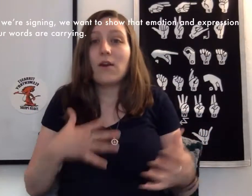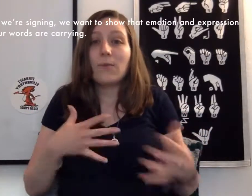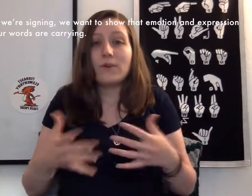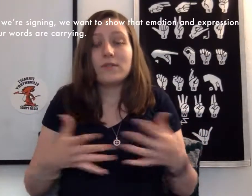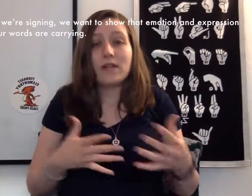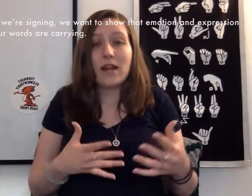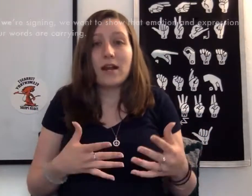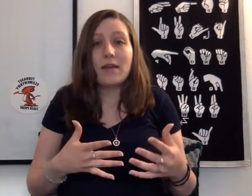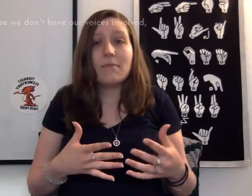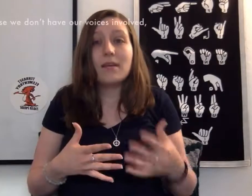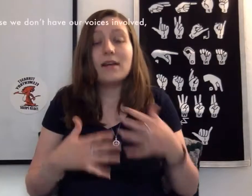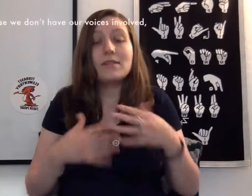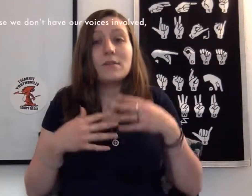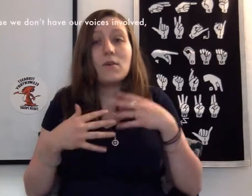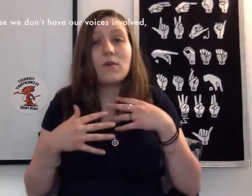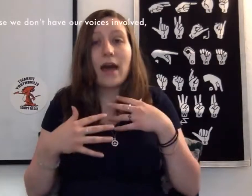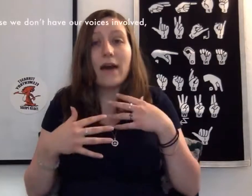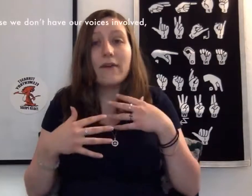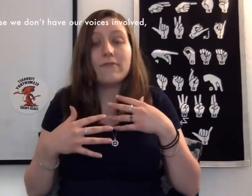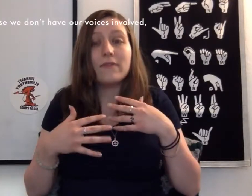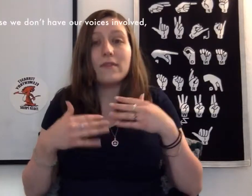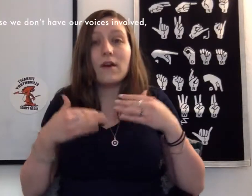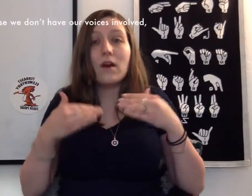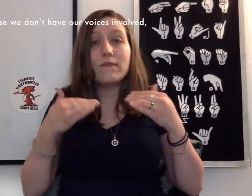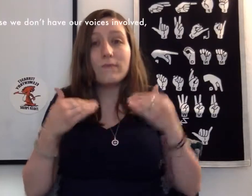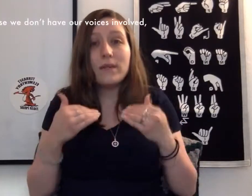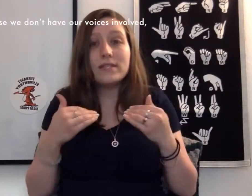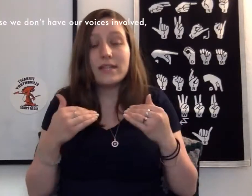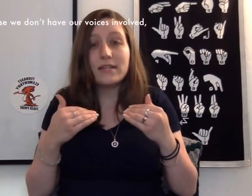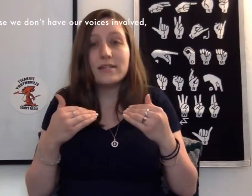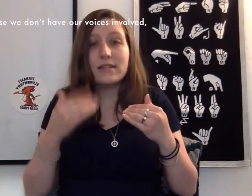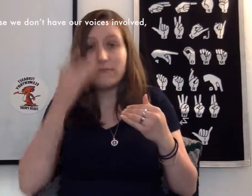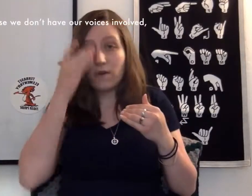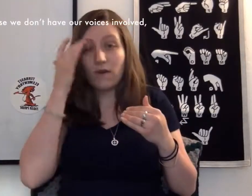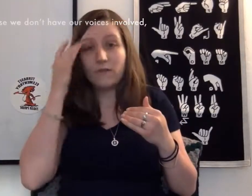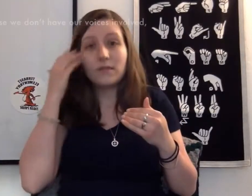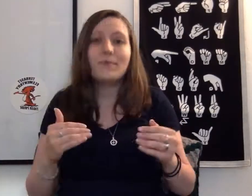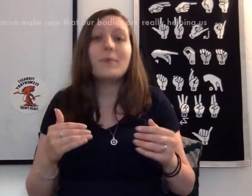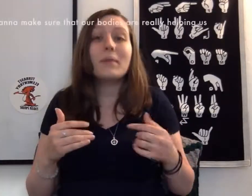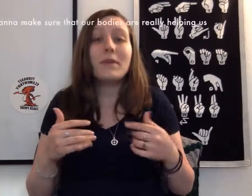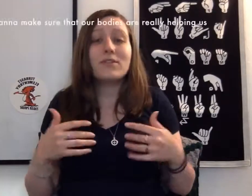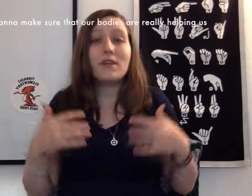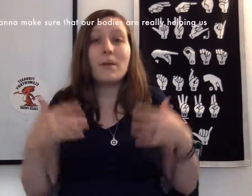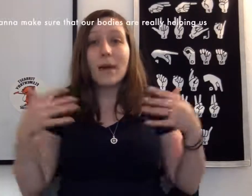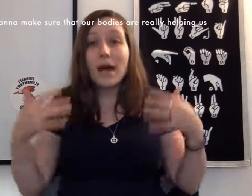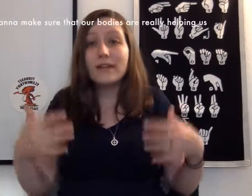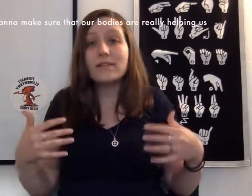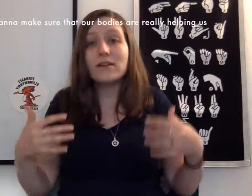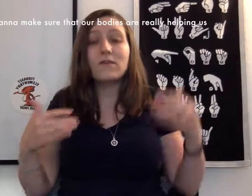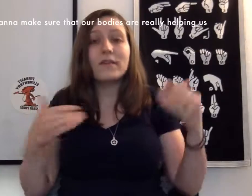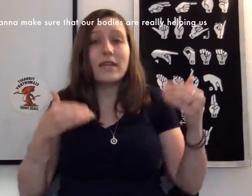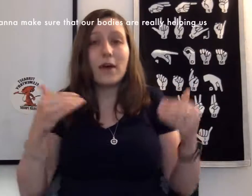words are carrying. Because we don't have our voices involved, we want to make sure that our bodies are really helping